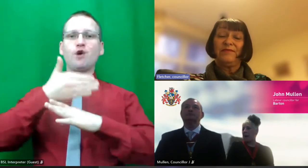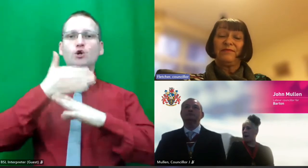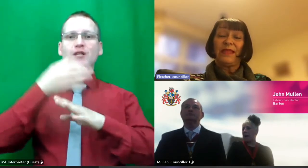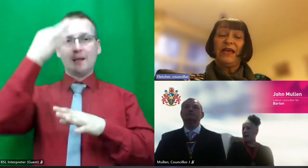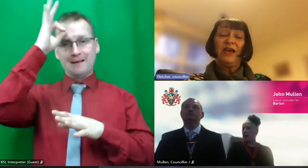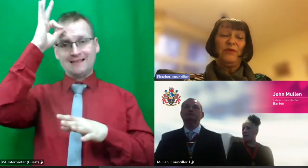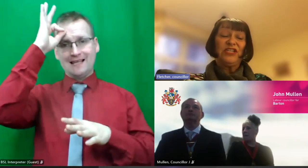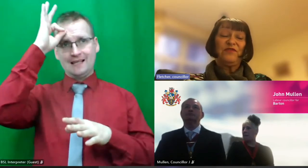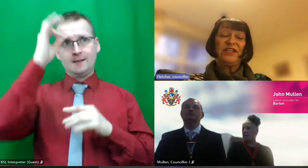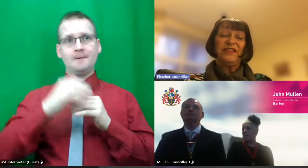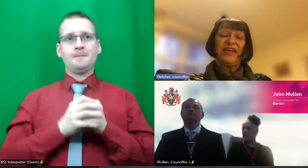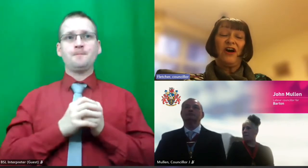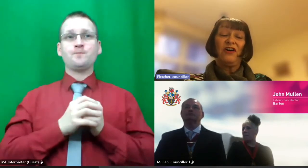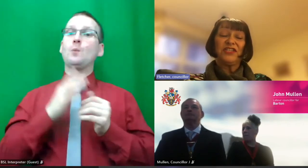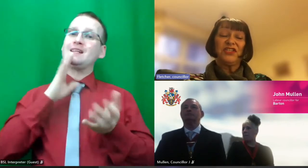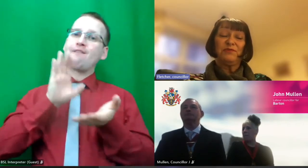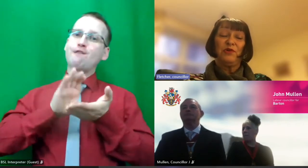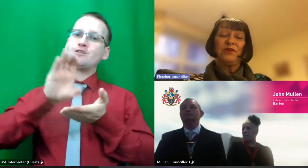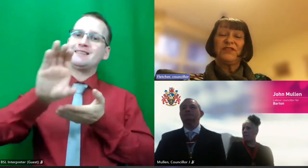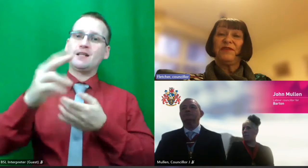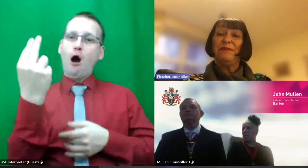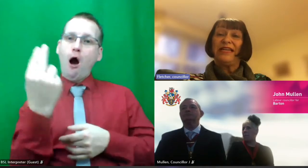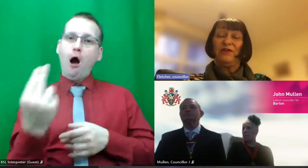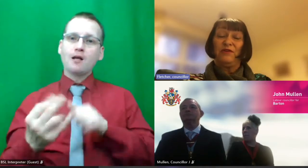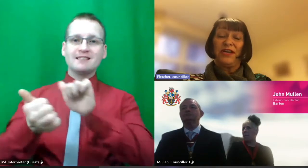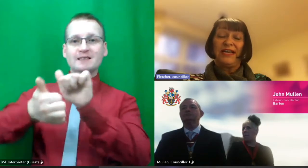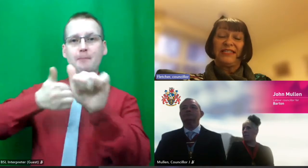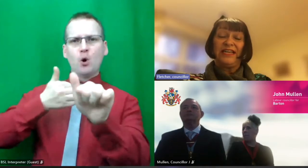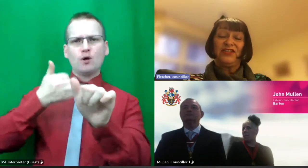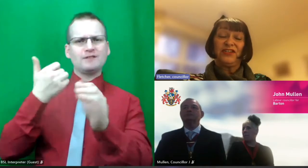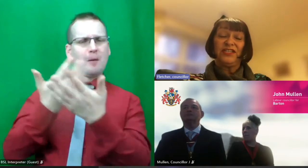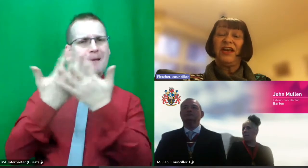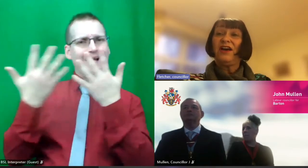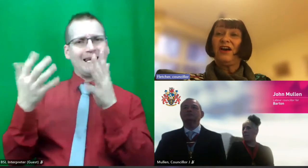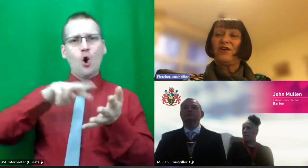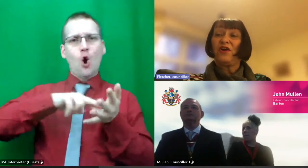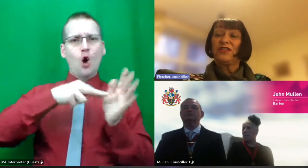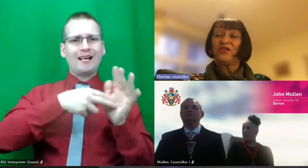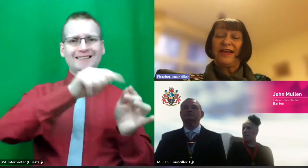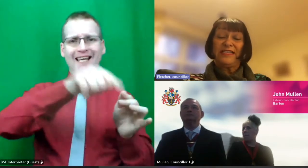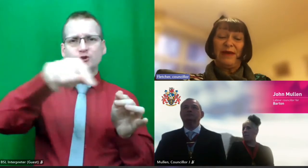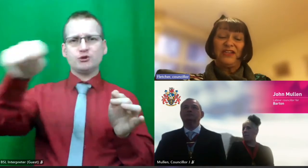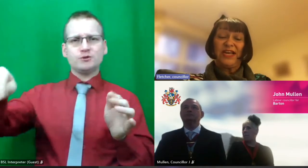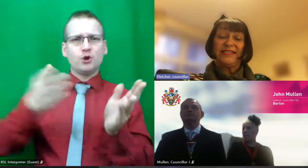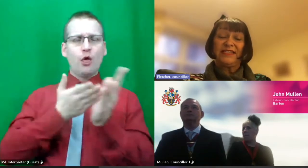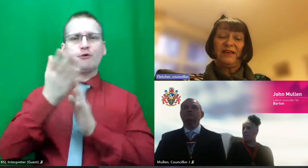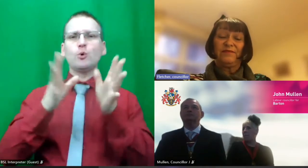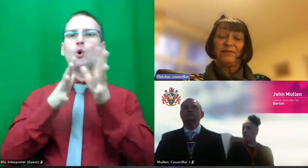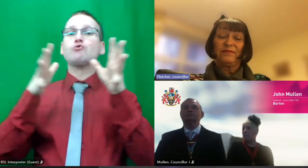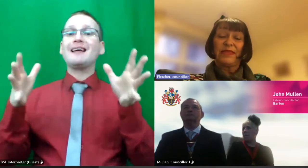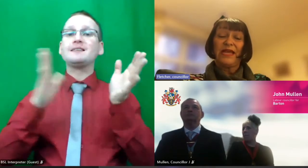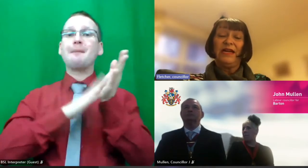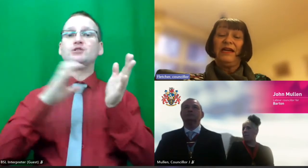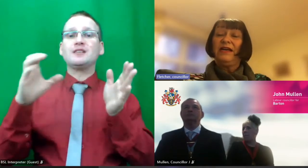AGMA, which funded the arts and sports for many organisations across Greater Manchester.